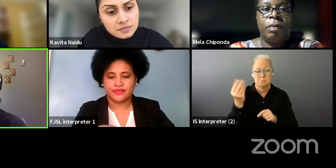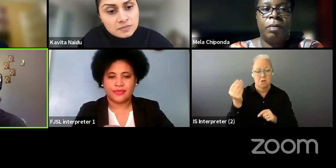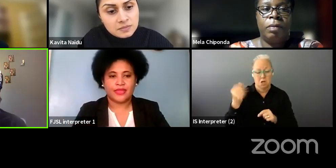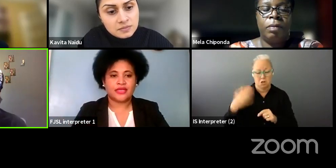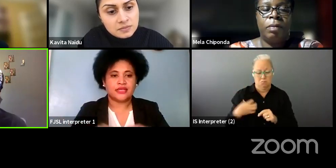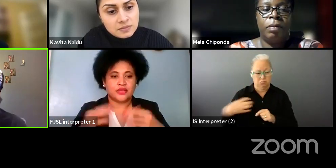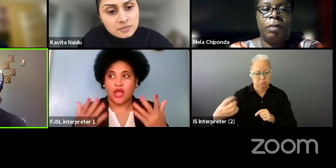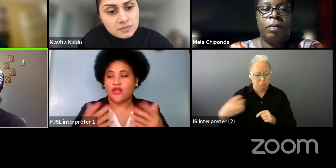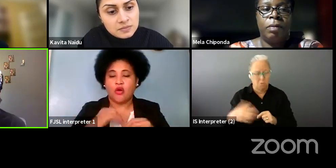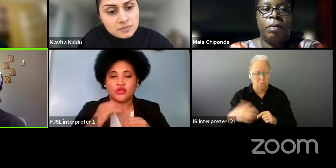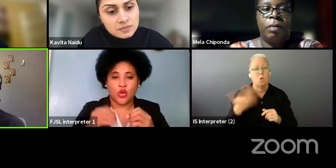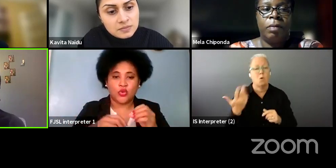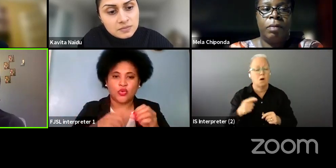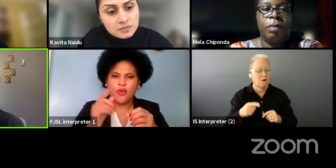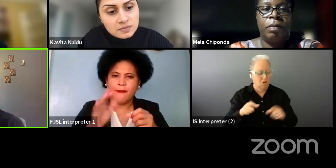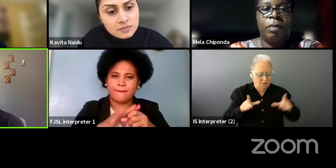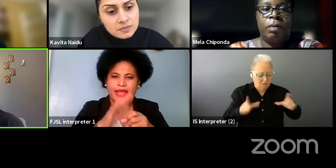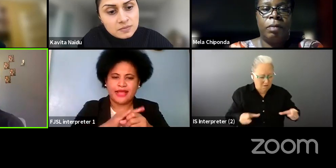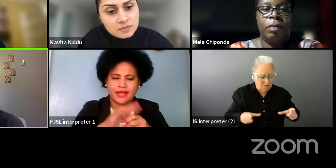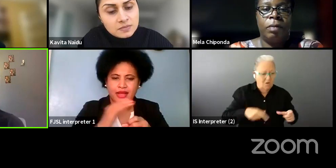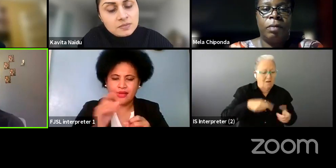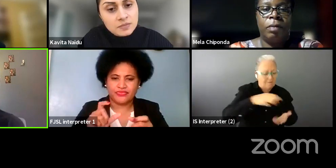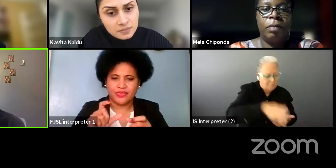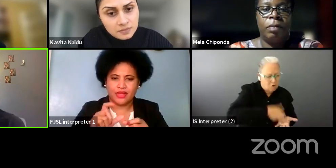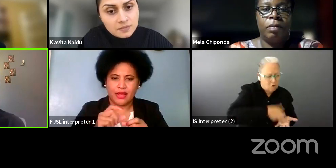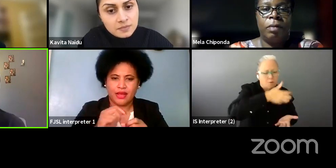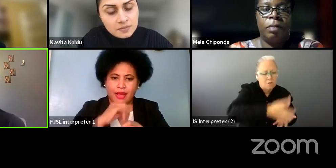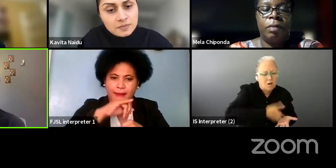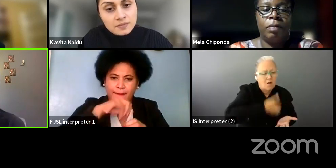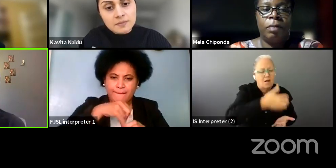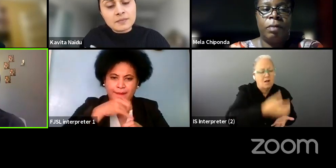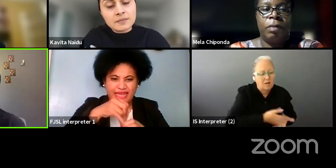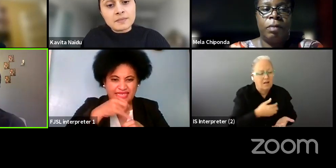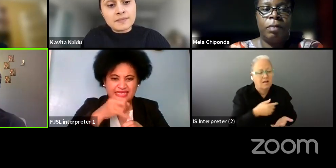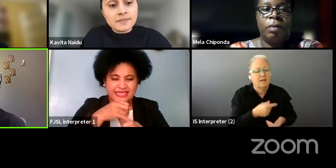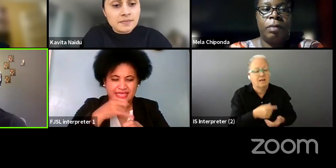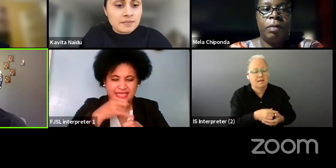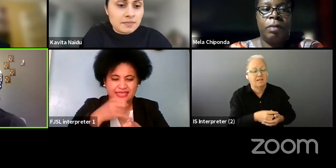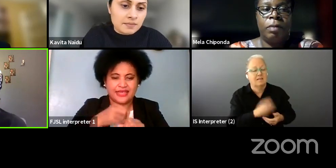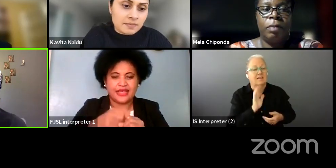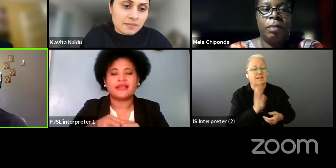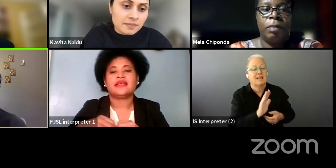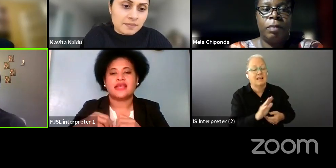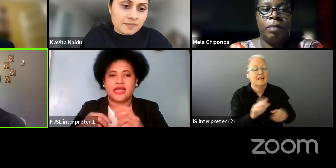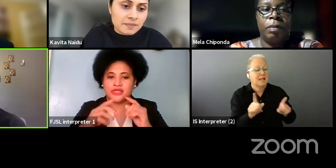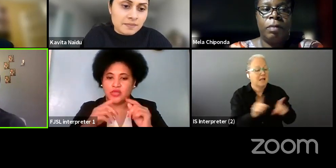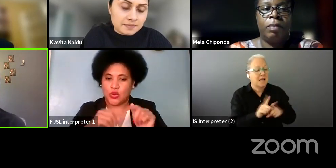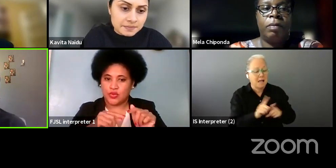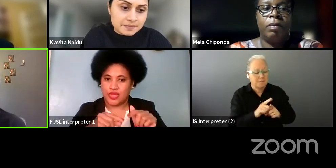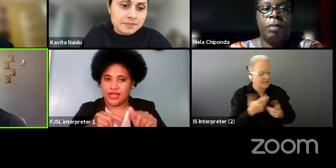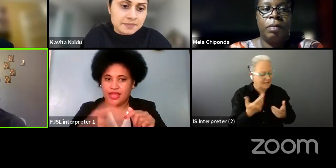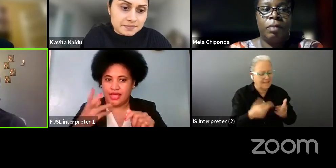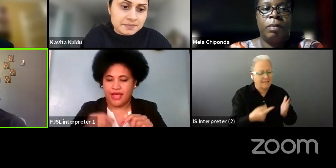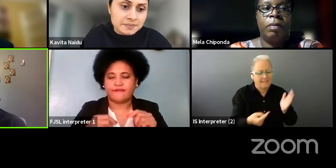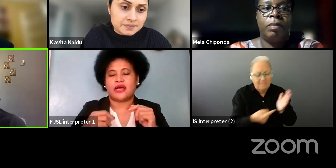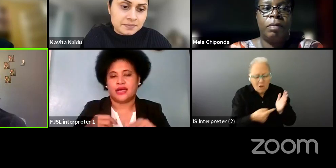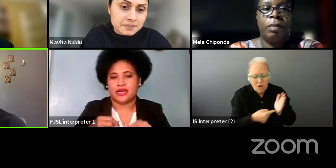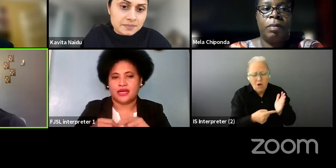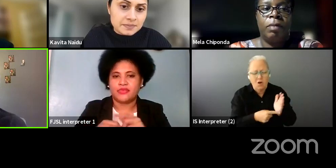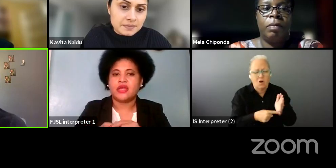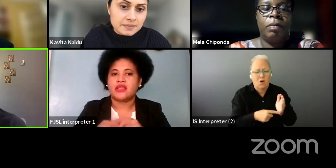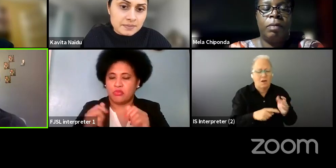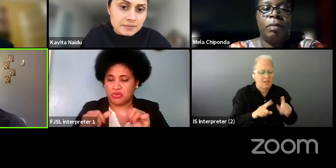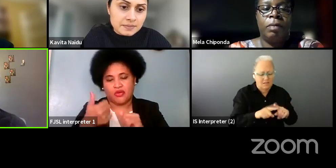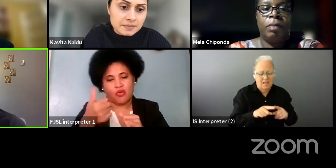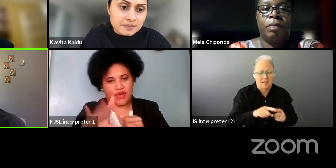who hold onto and are profiting off of public funded intellectual property technologies, like Kavita has highlighted, to oil